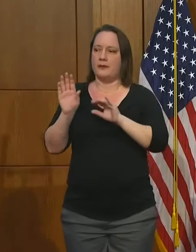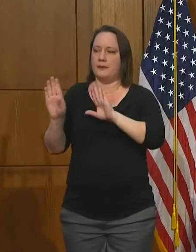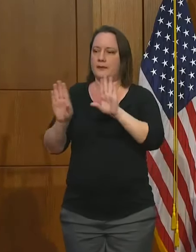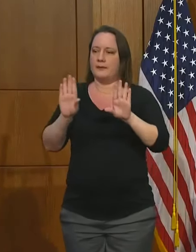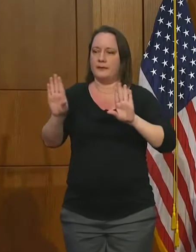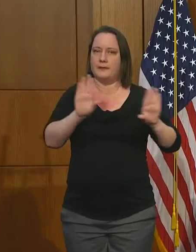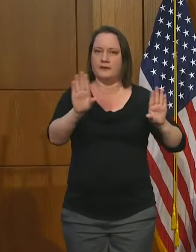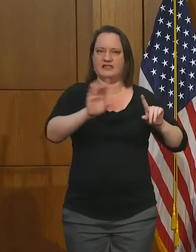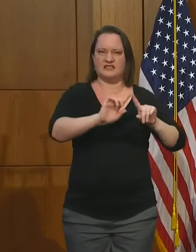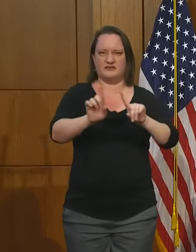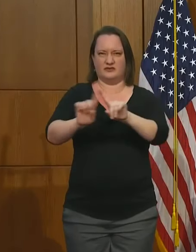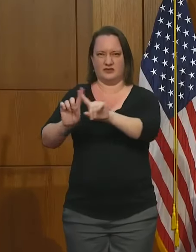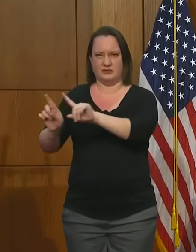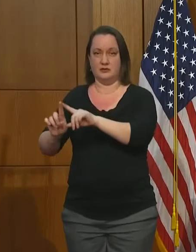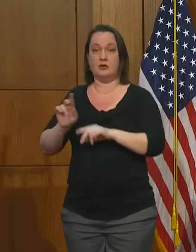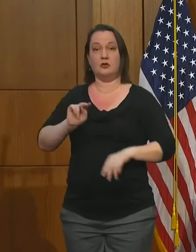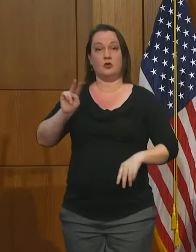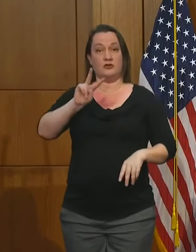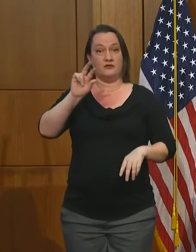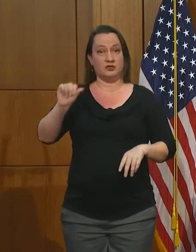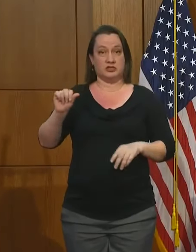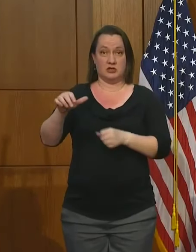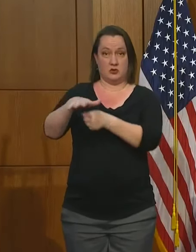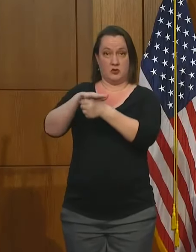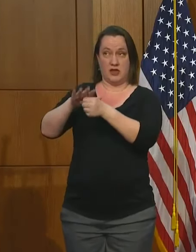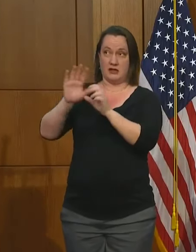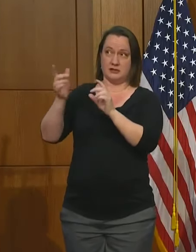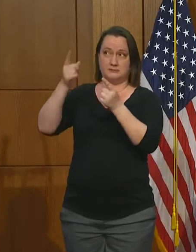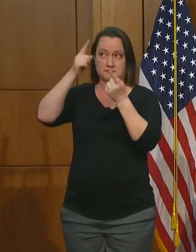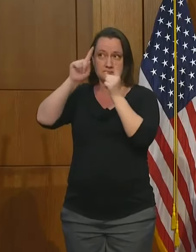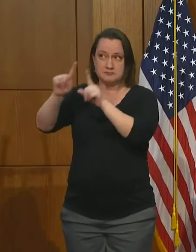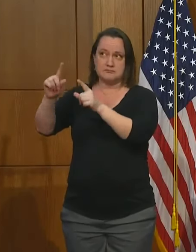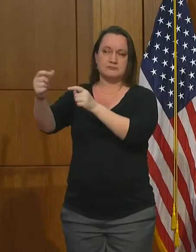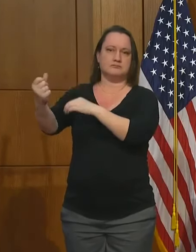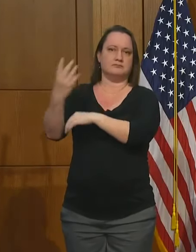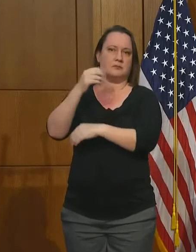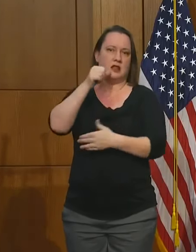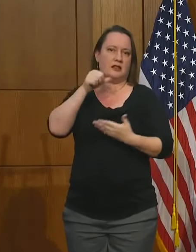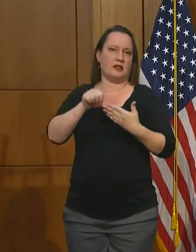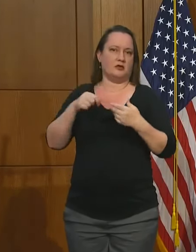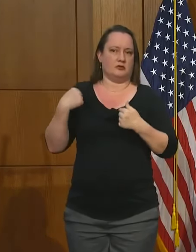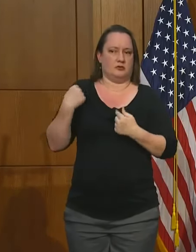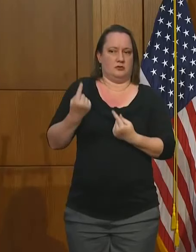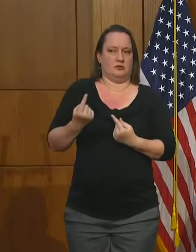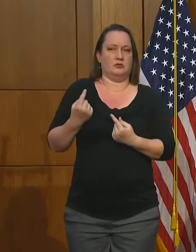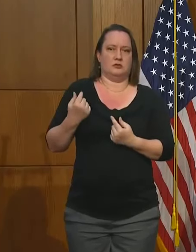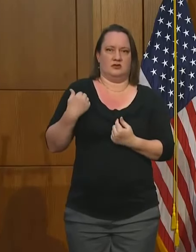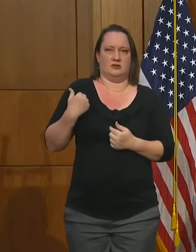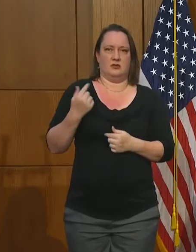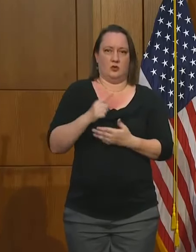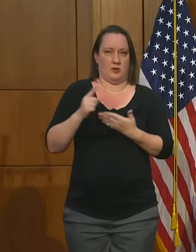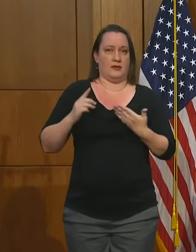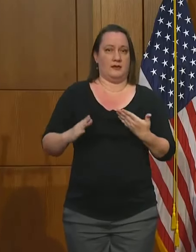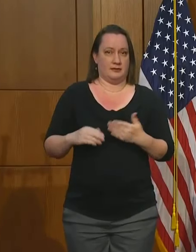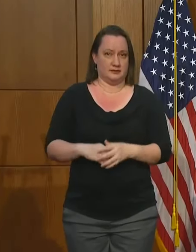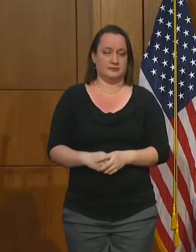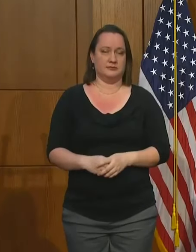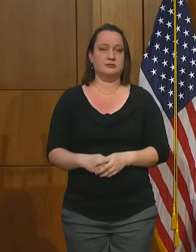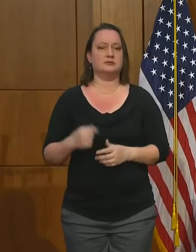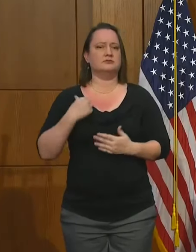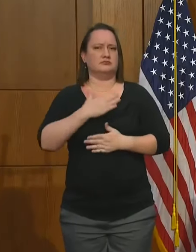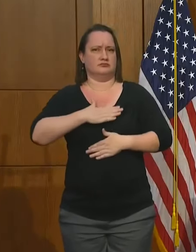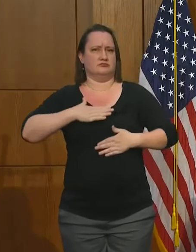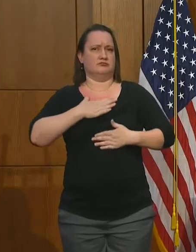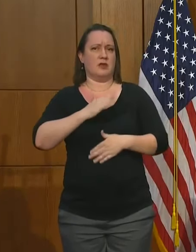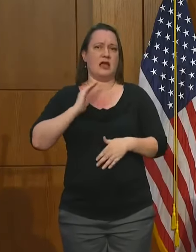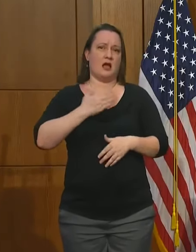localities sent me that letter over the weekend, and I appreciate the continued cooperation between our administration and